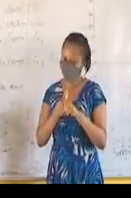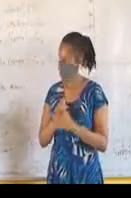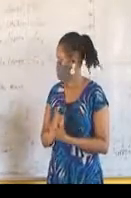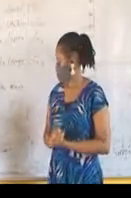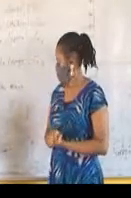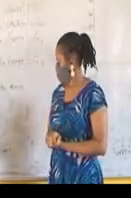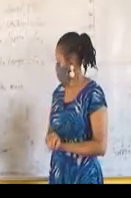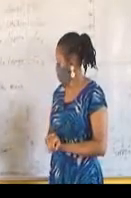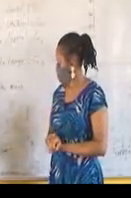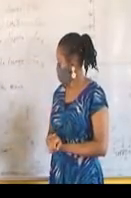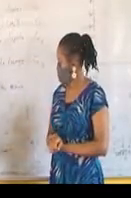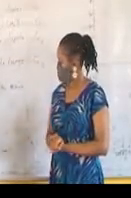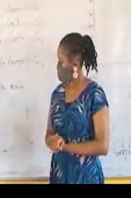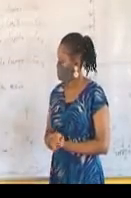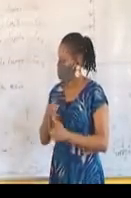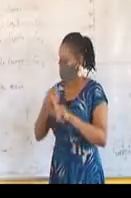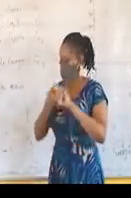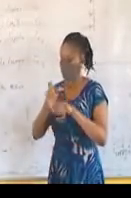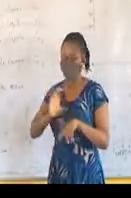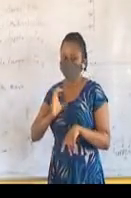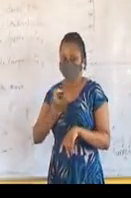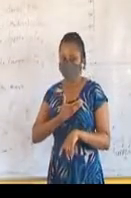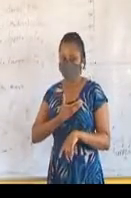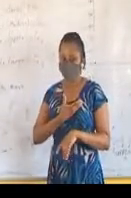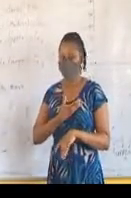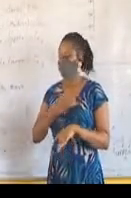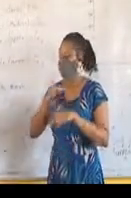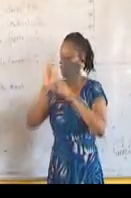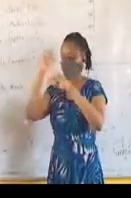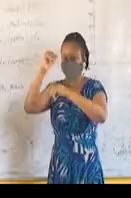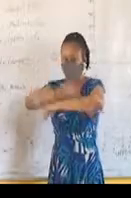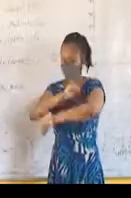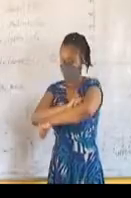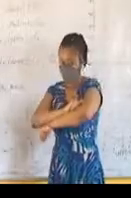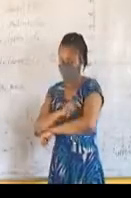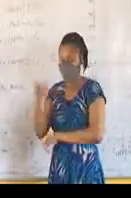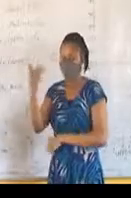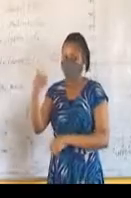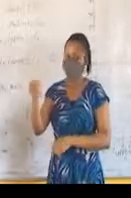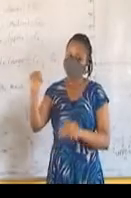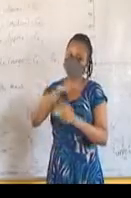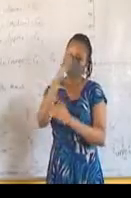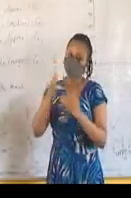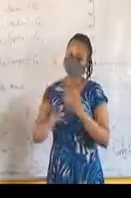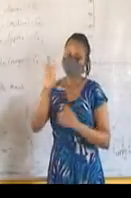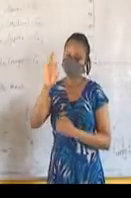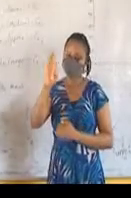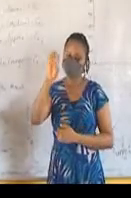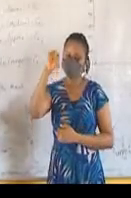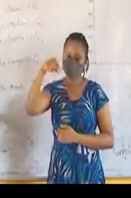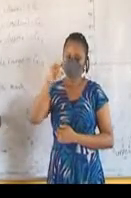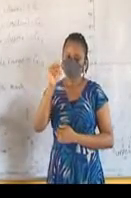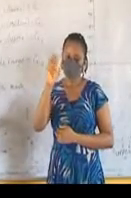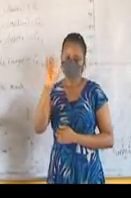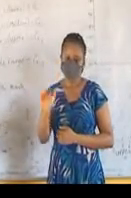So, from our frequency distribution table, the total frequency is 100. So you